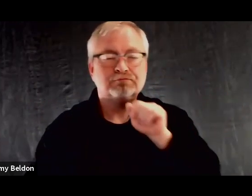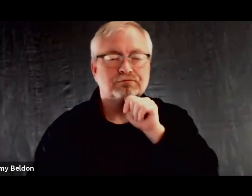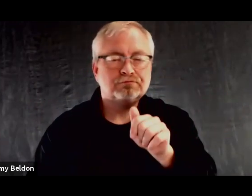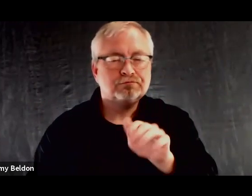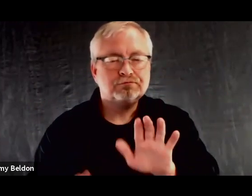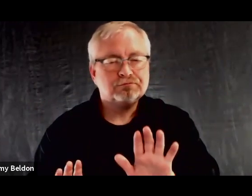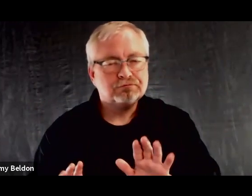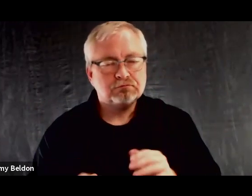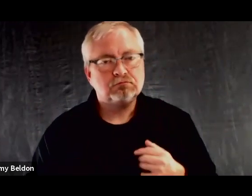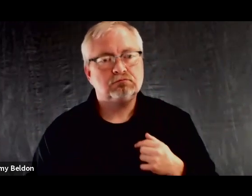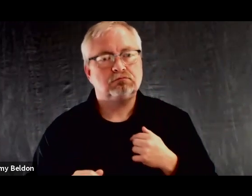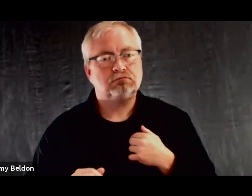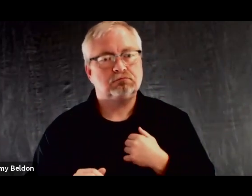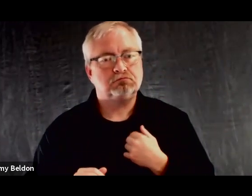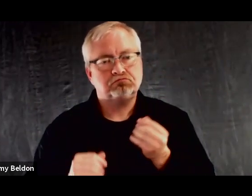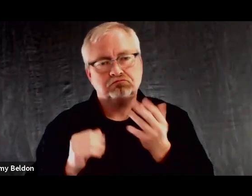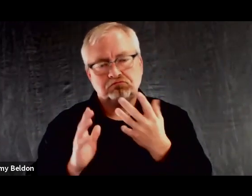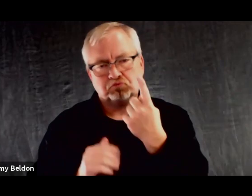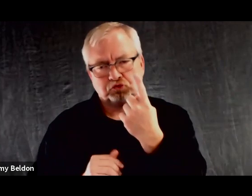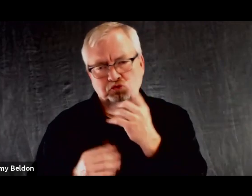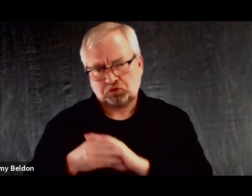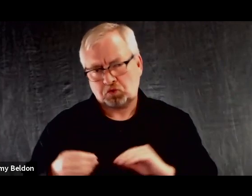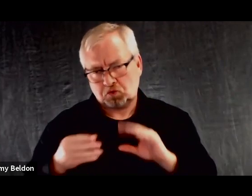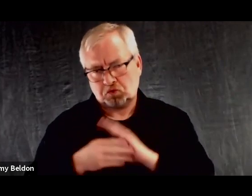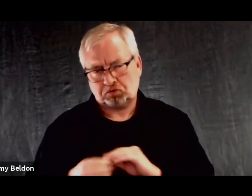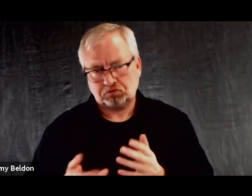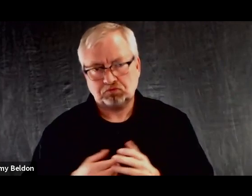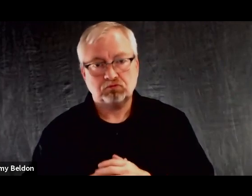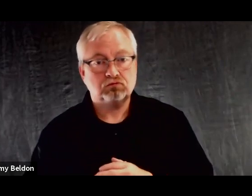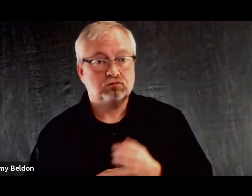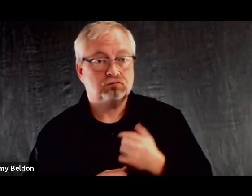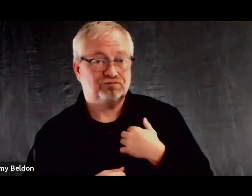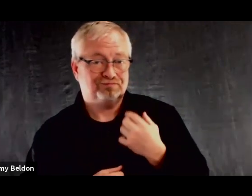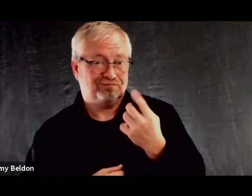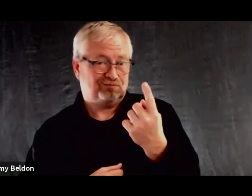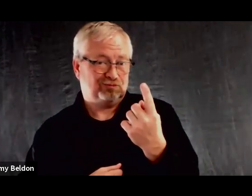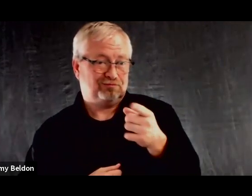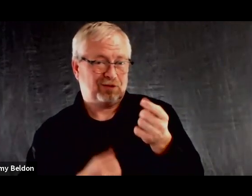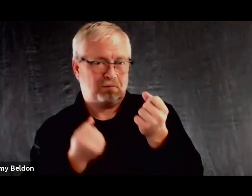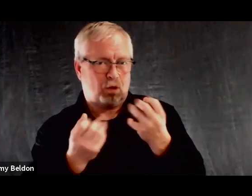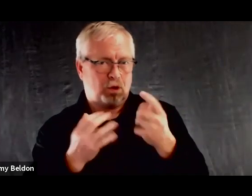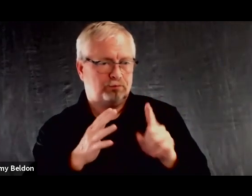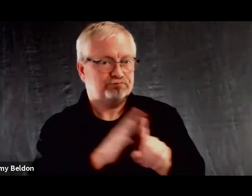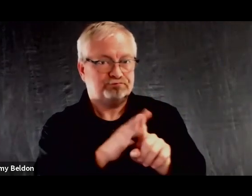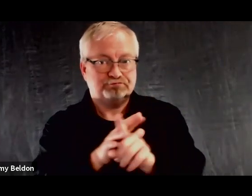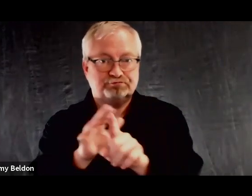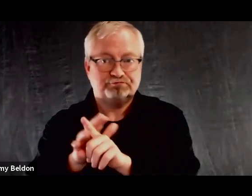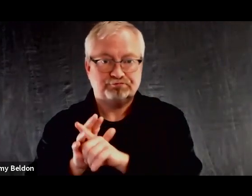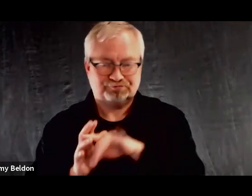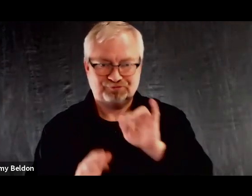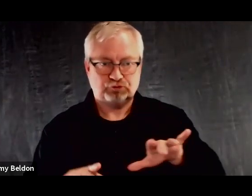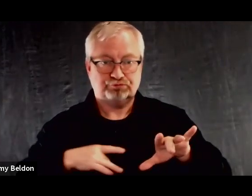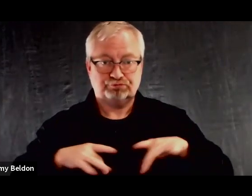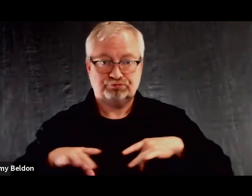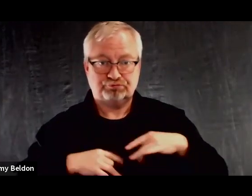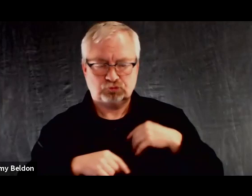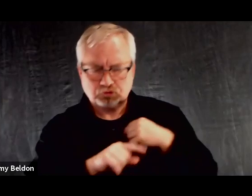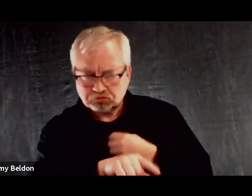a situation where we had perhaps multiple cases or cases with